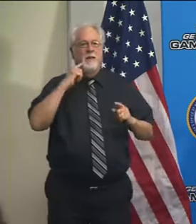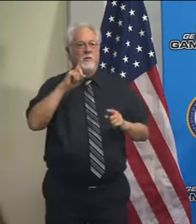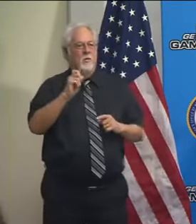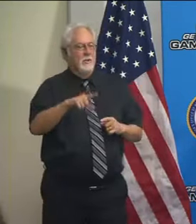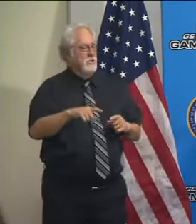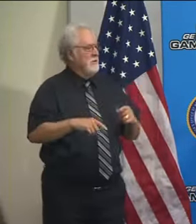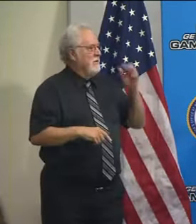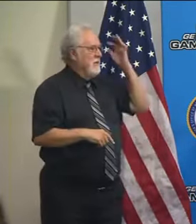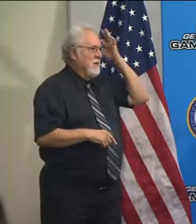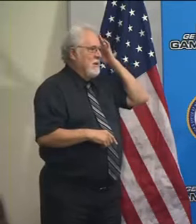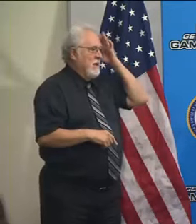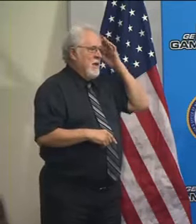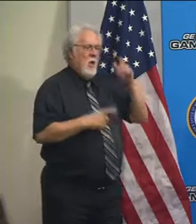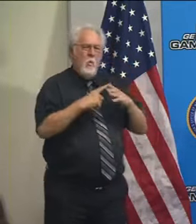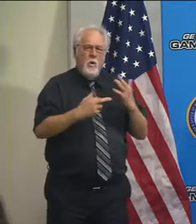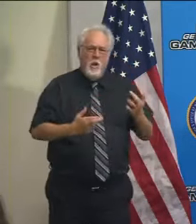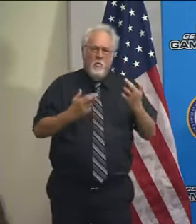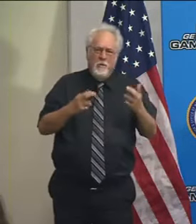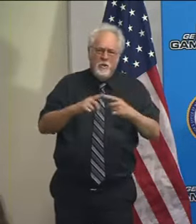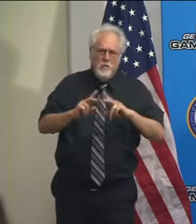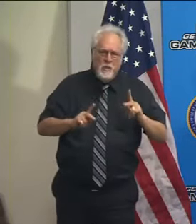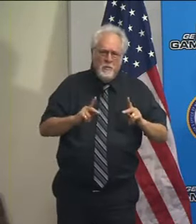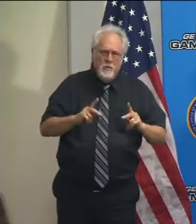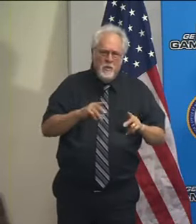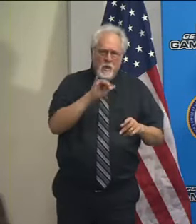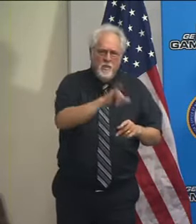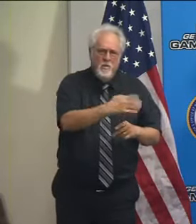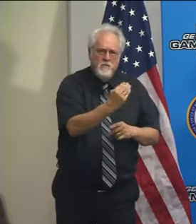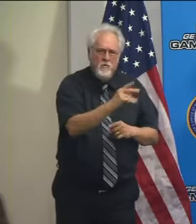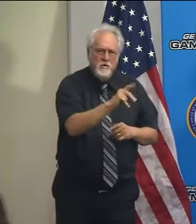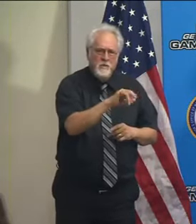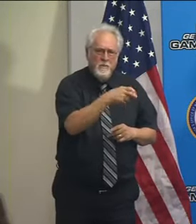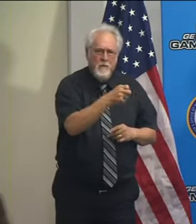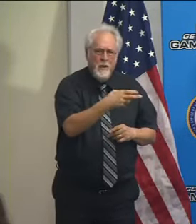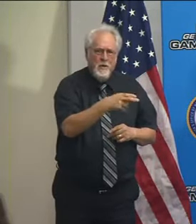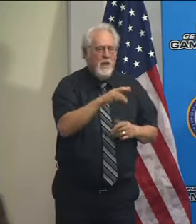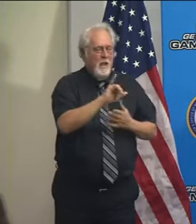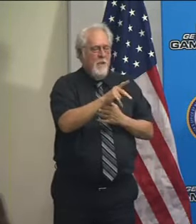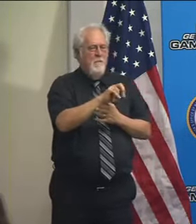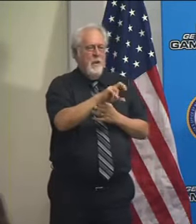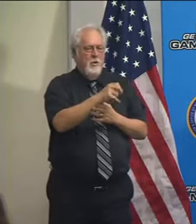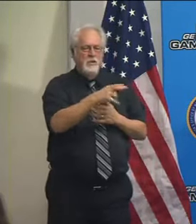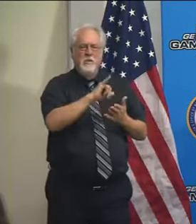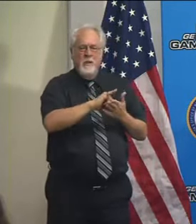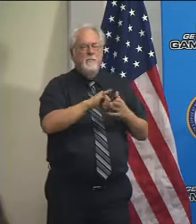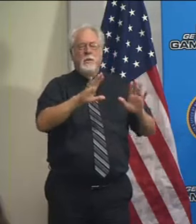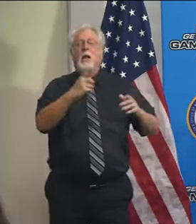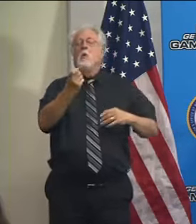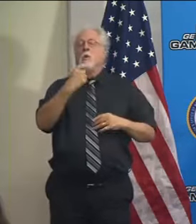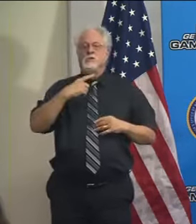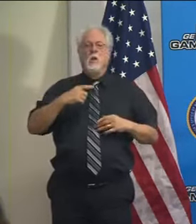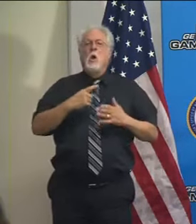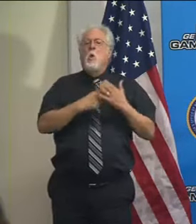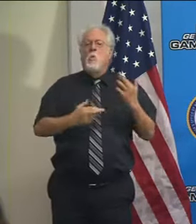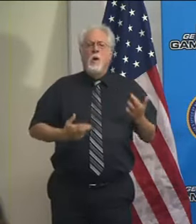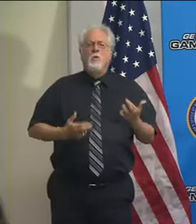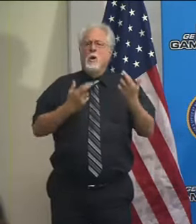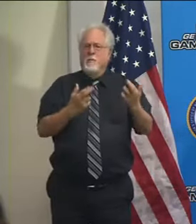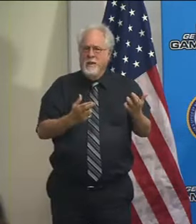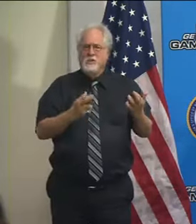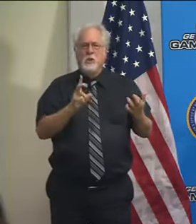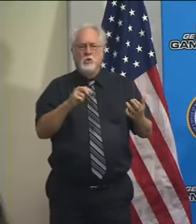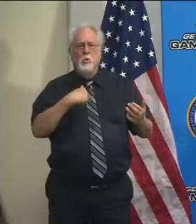Okay, so what would I recommend to residents who are in those 14 parishes that have not been? Okay, so the question is, what recommendations might